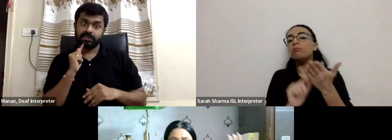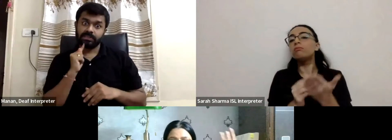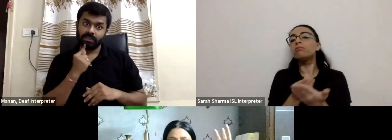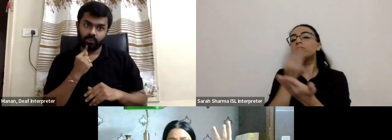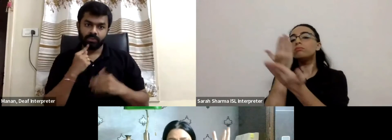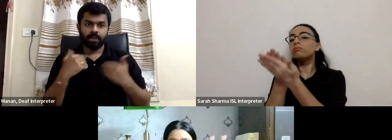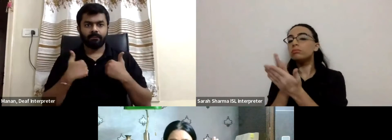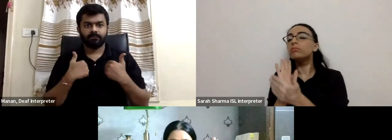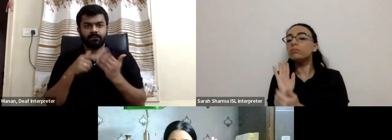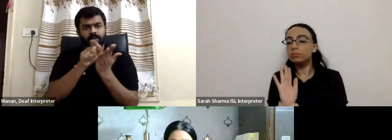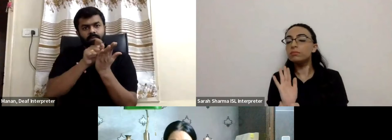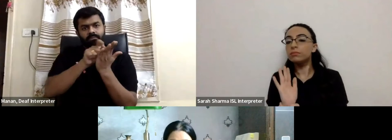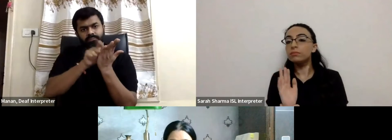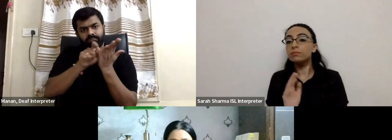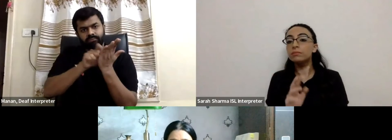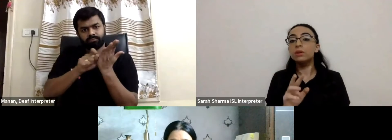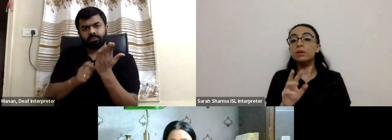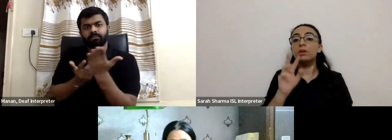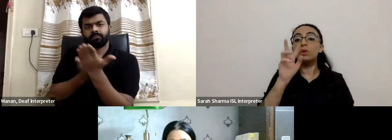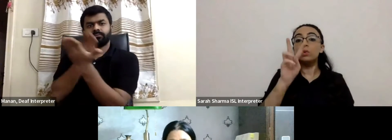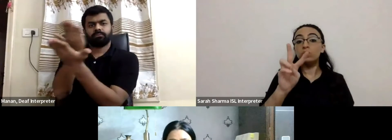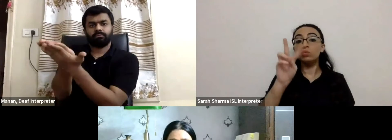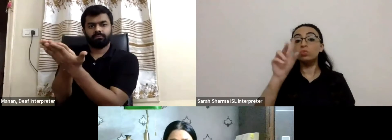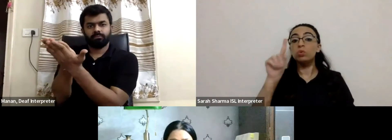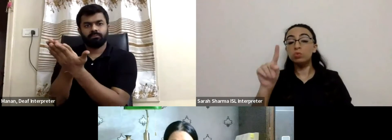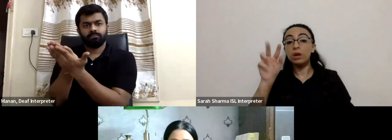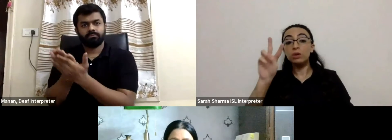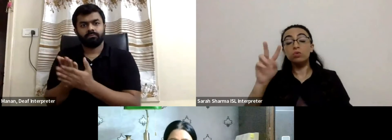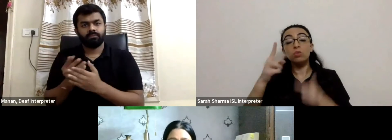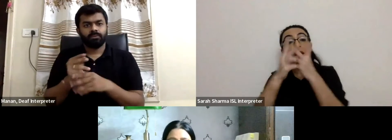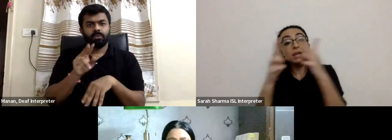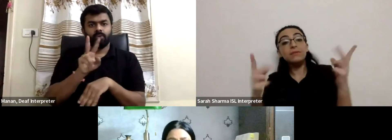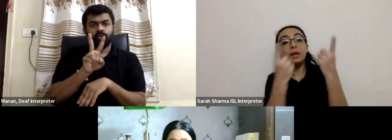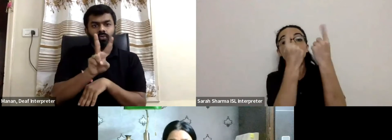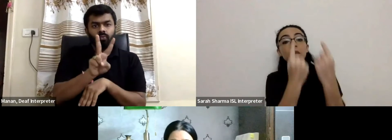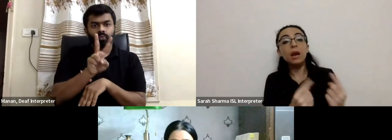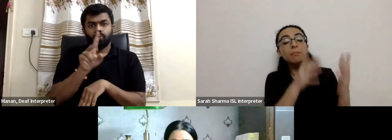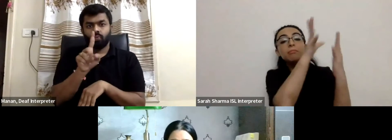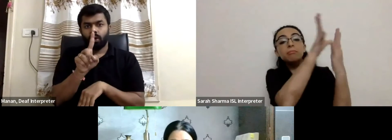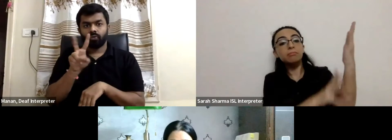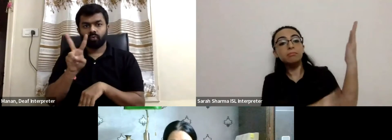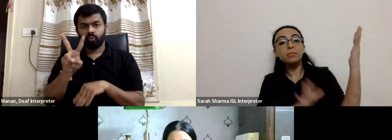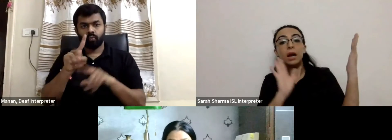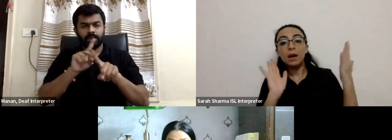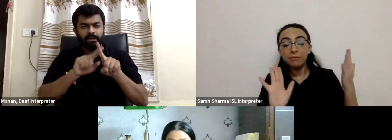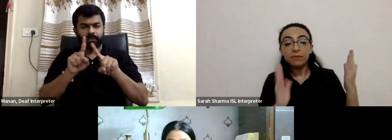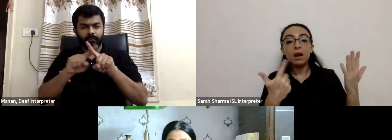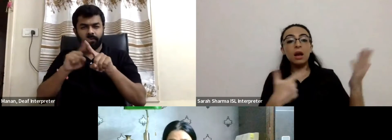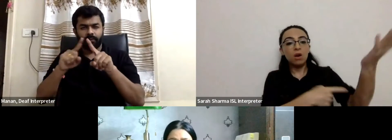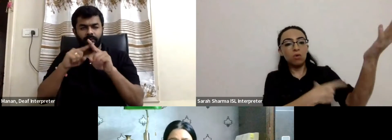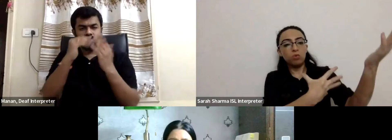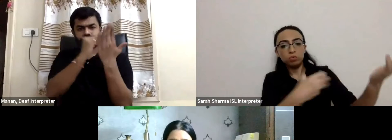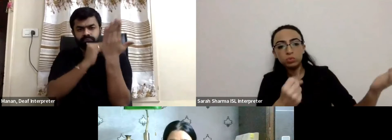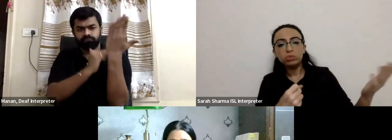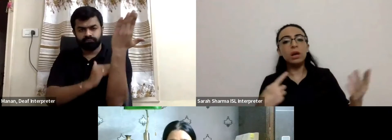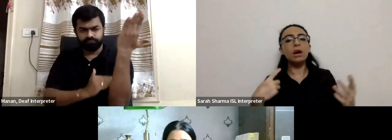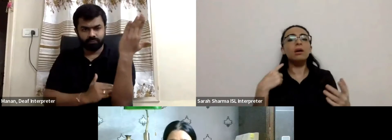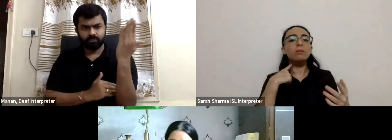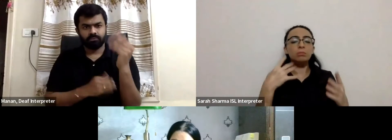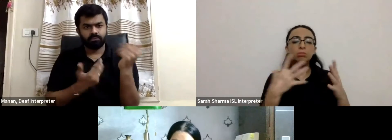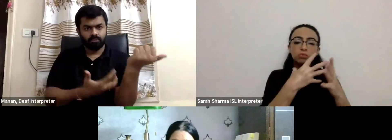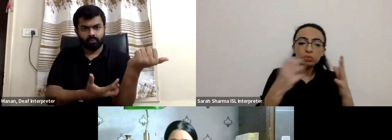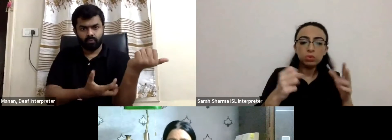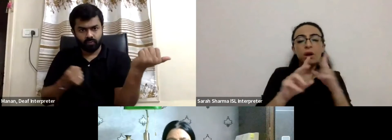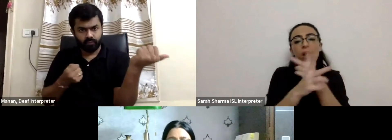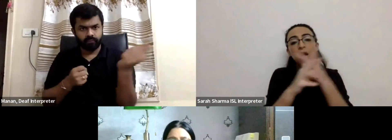tests. You mention a test and it's available. HbA1c is available. Lipid levels are available. MH, which is such an expensive